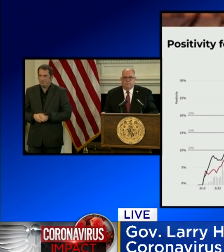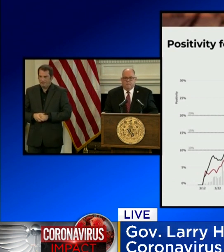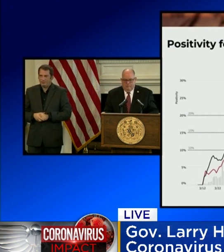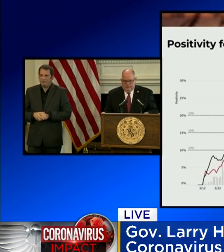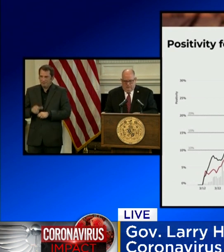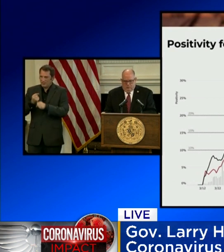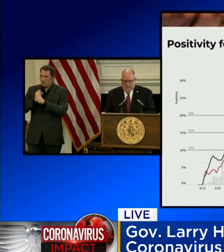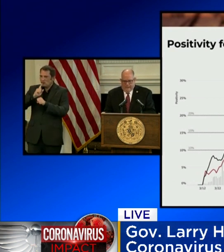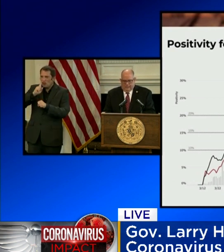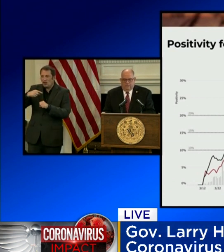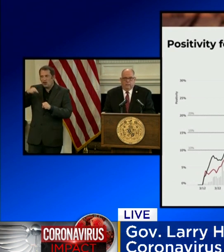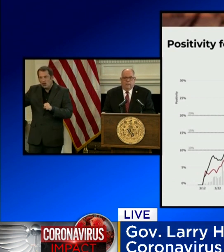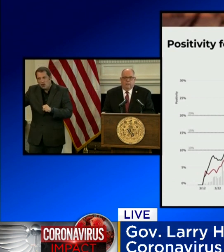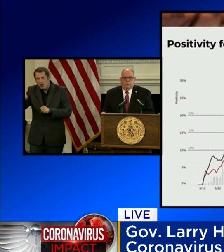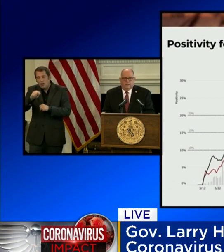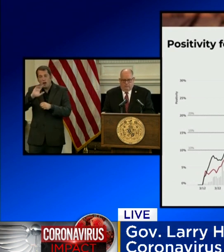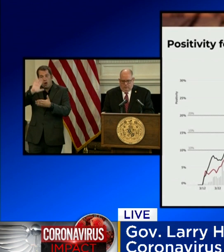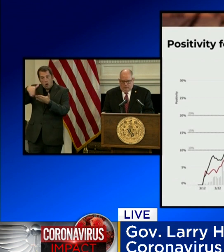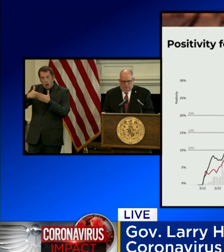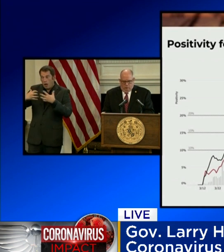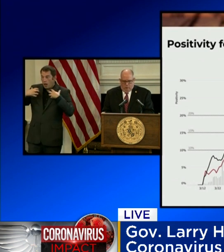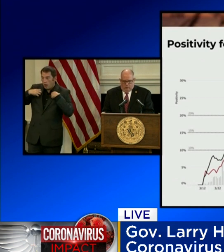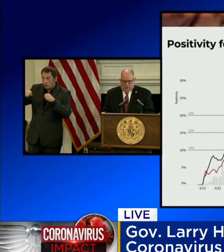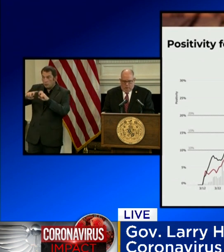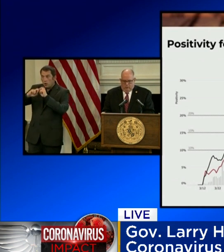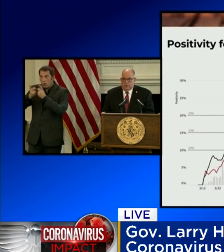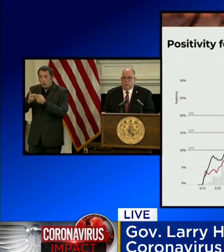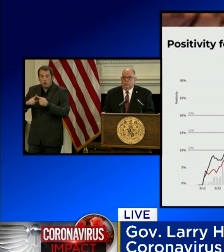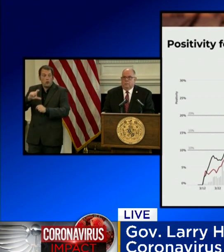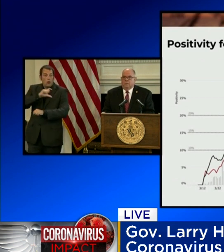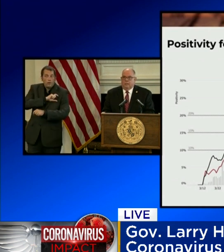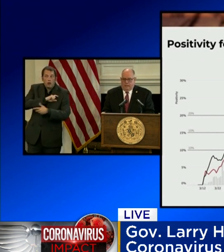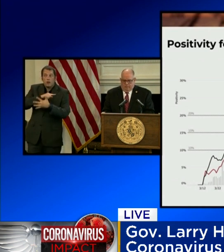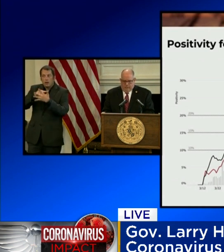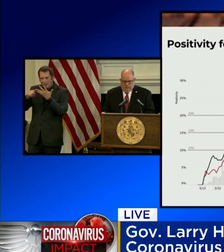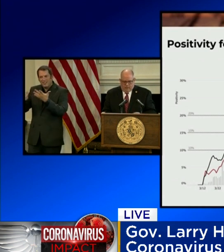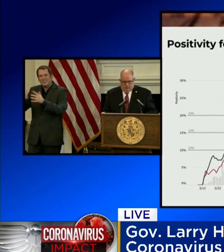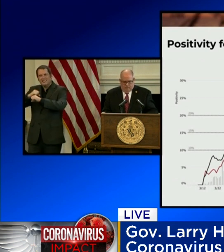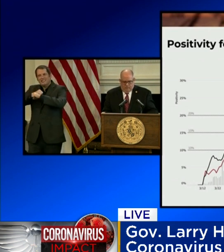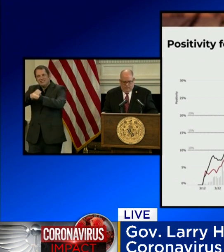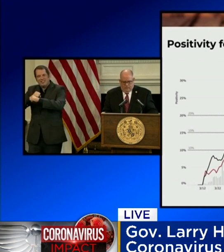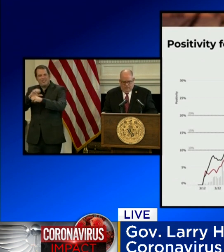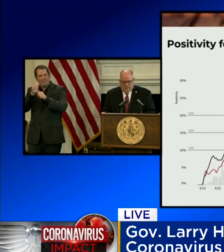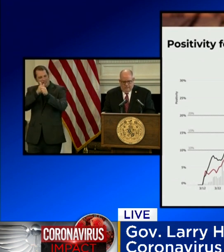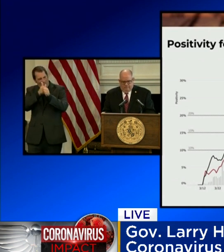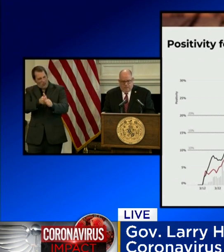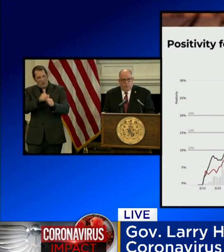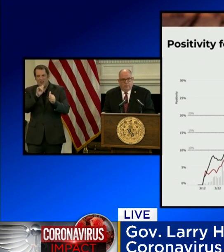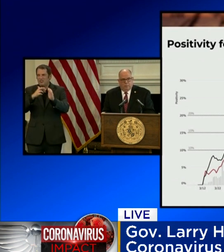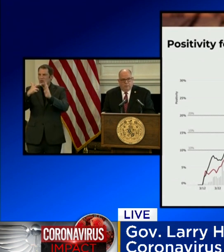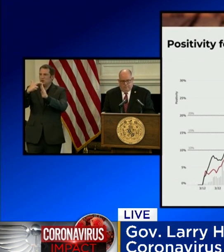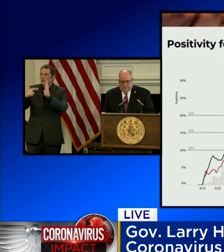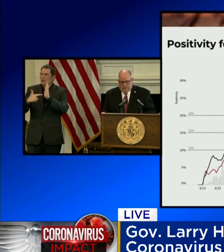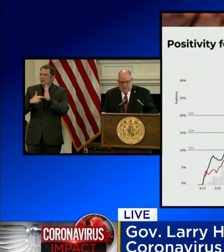together to actively and aggressively enforce these critical public health measures. Young people